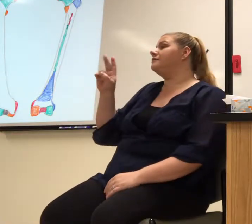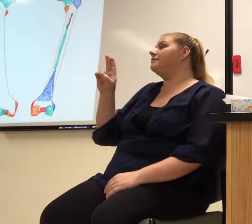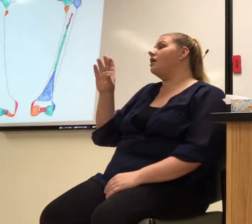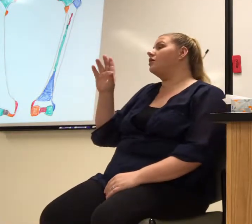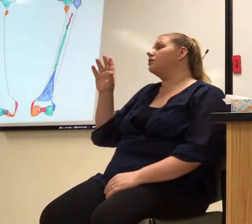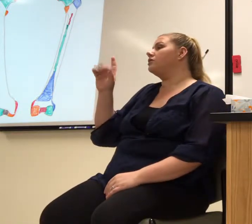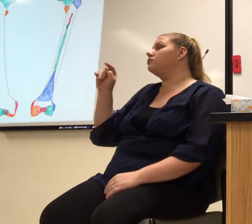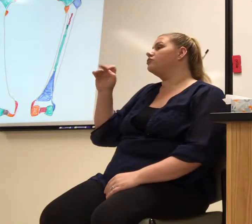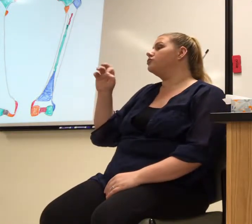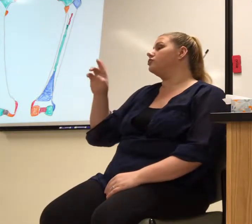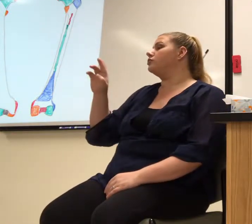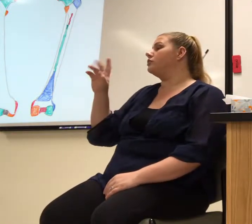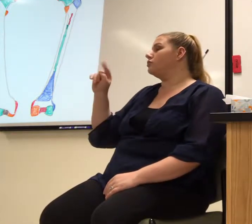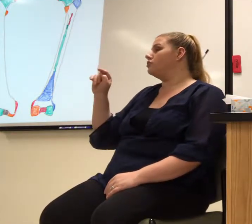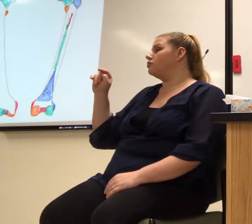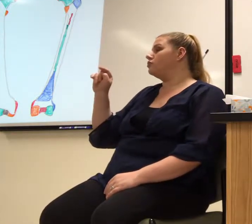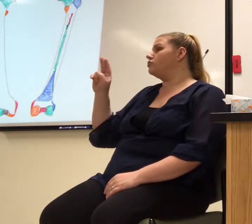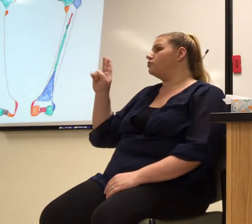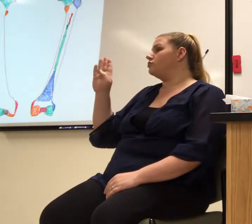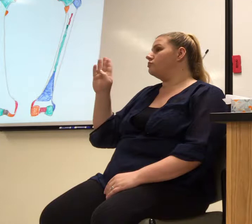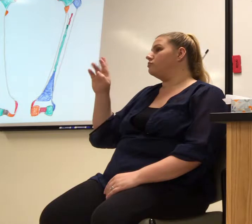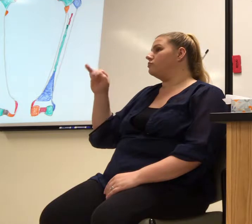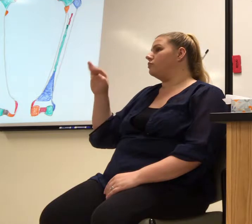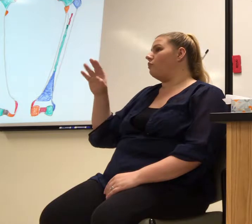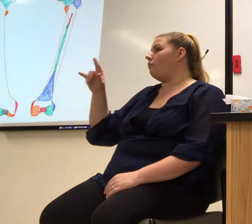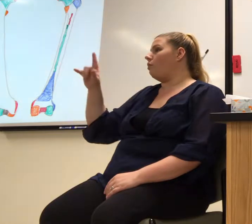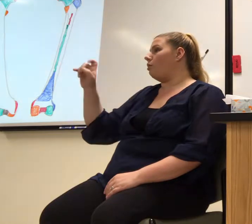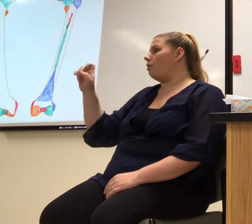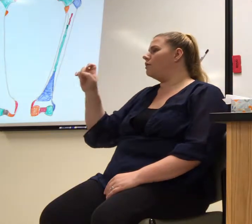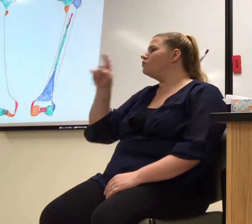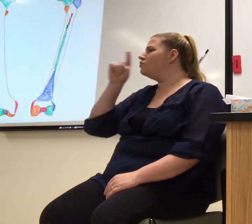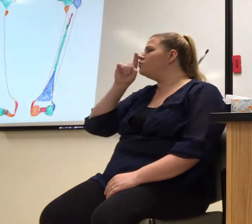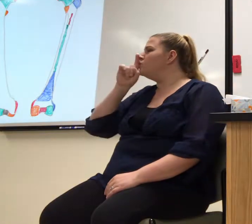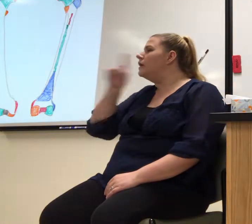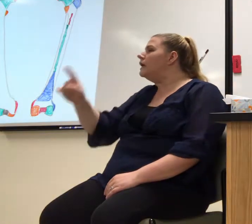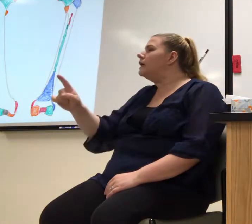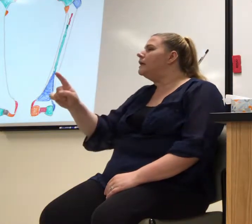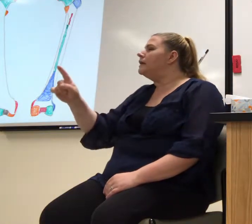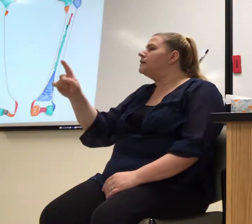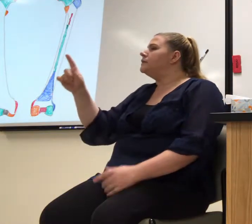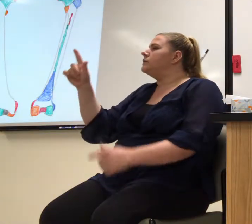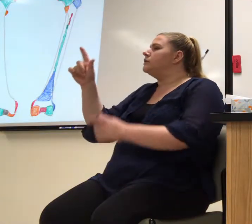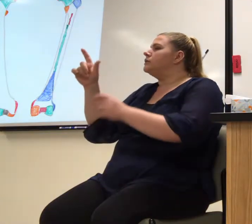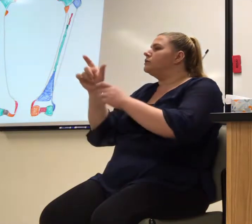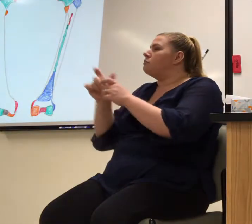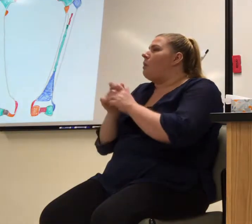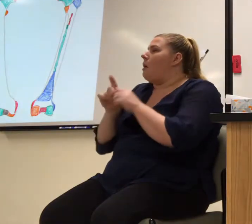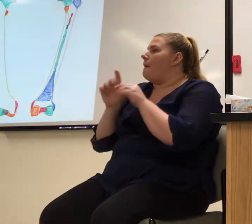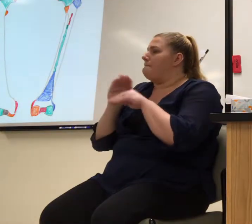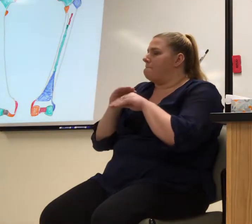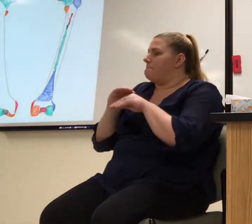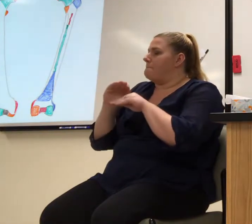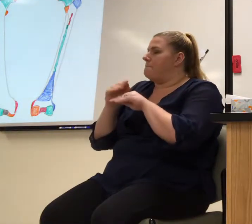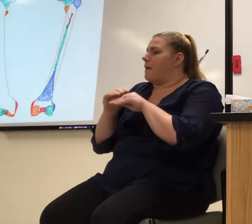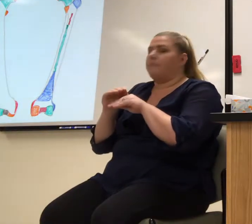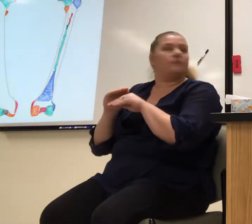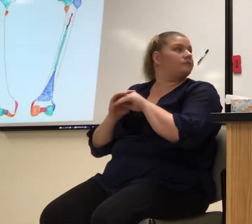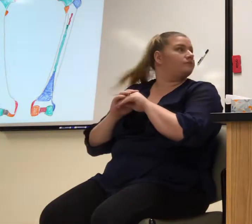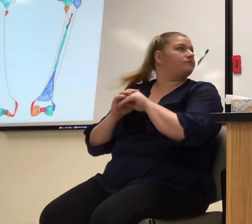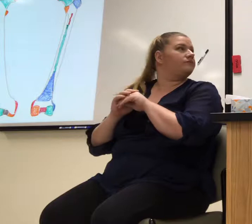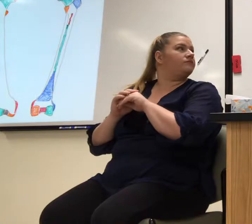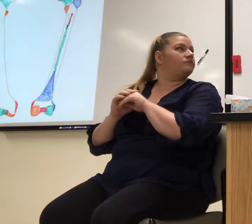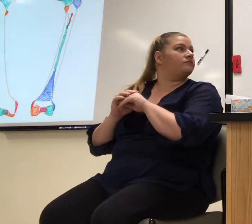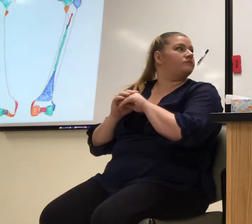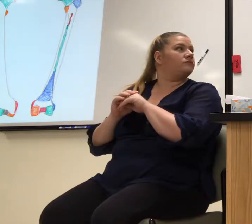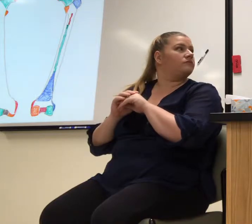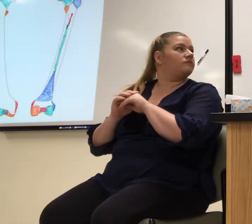The adductor tubercle, super small bump, and it's only seen well on my favorite femur. And I could use any femur, but